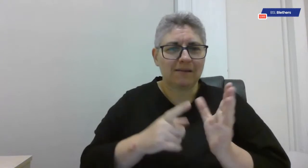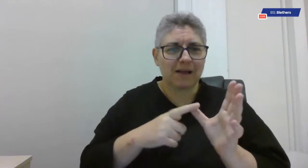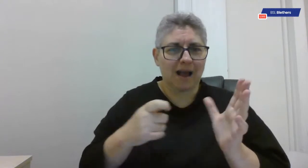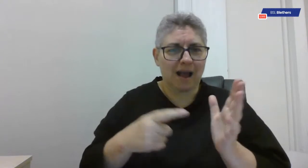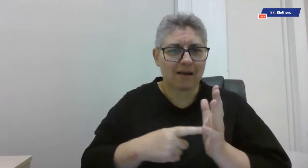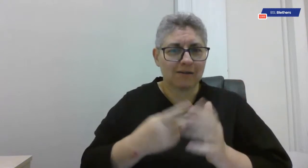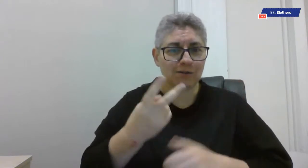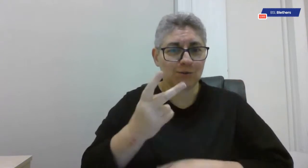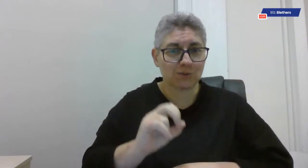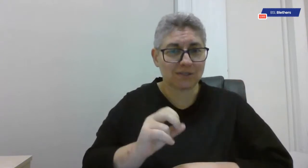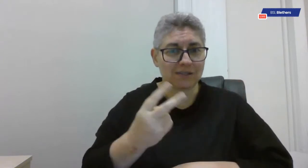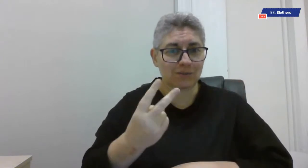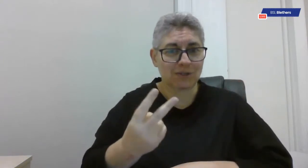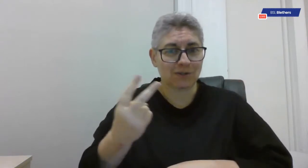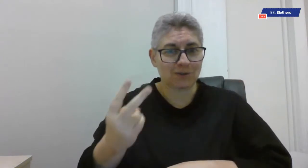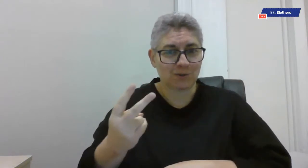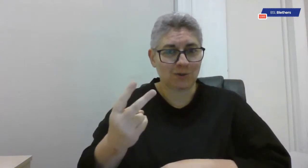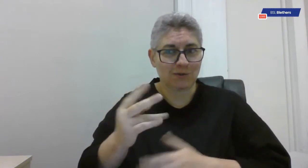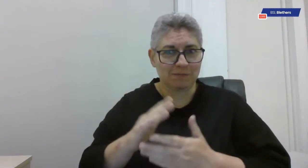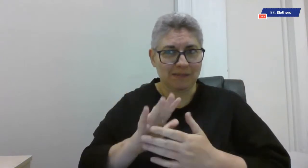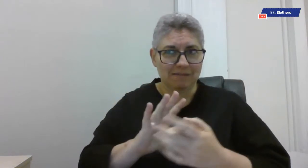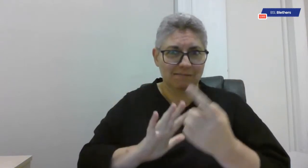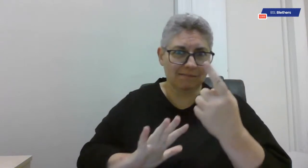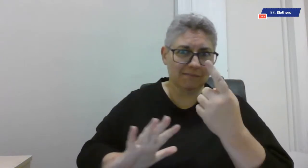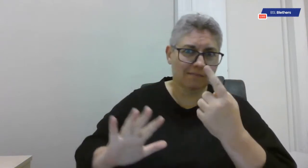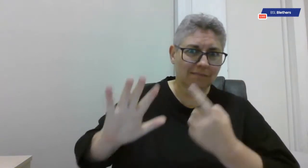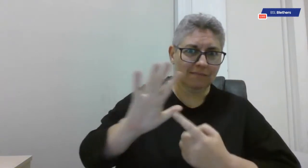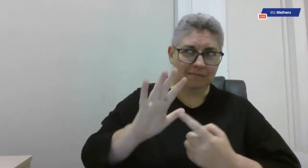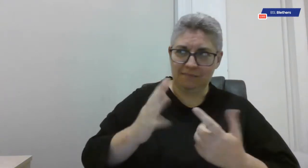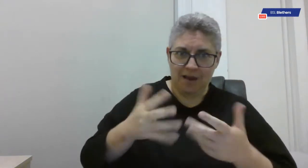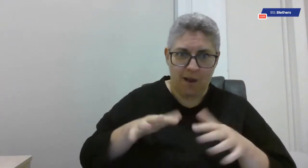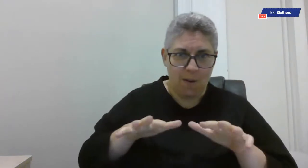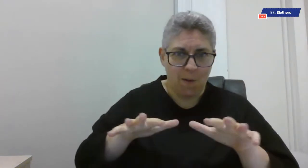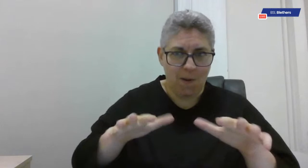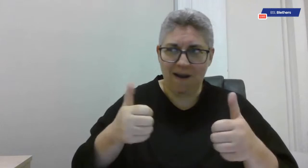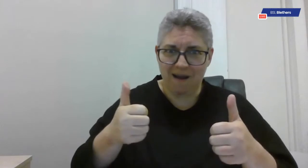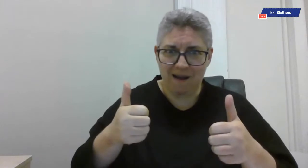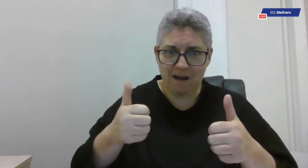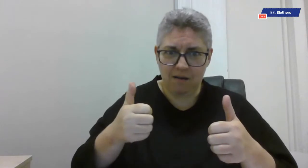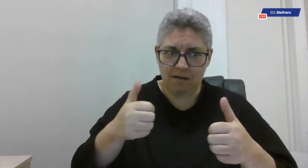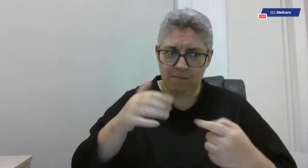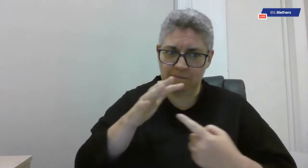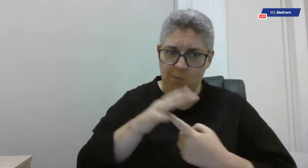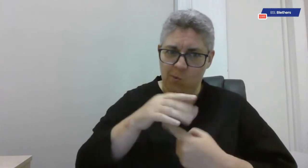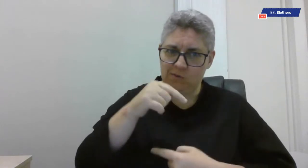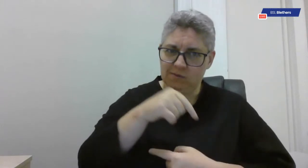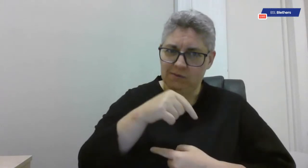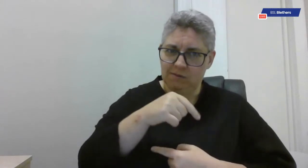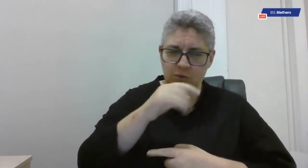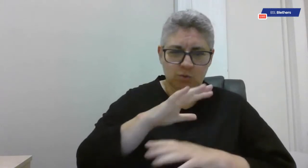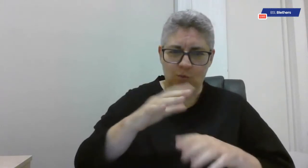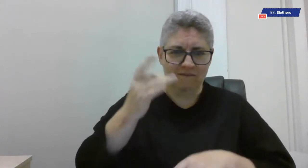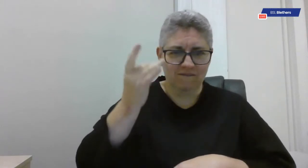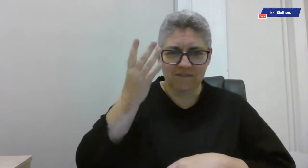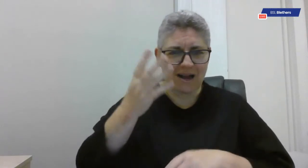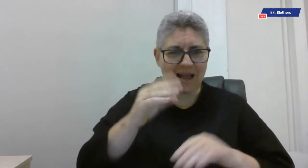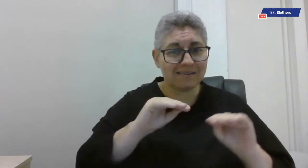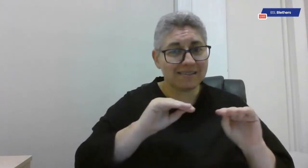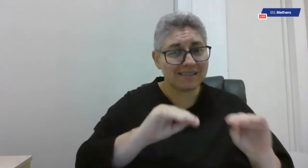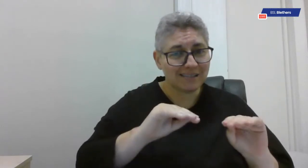our BSL Act in Scotland 2015, and the UK had their BSL bill in